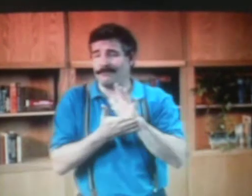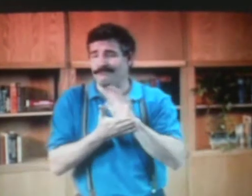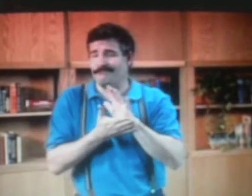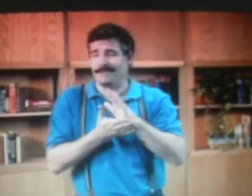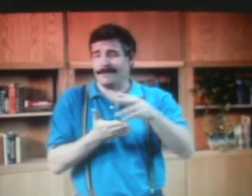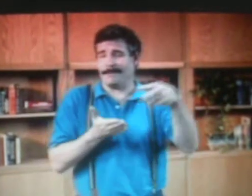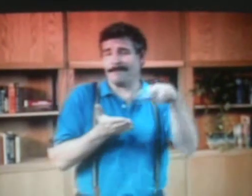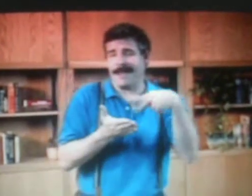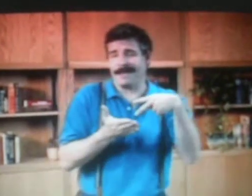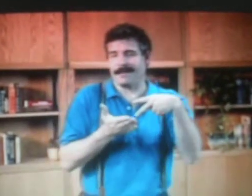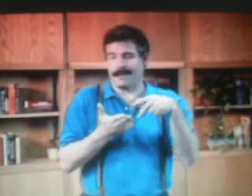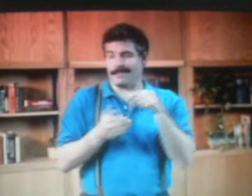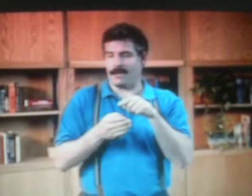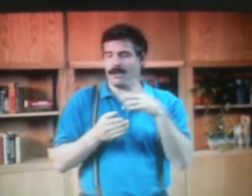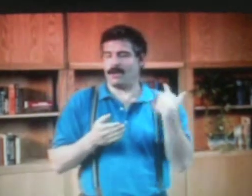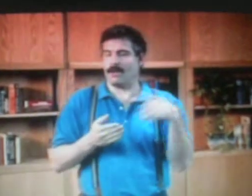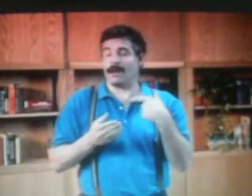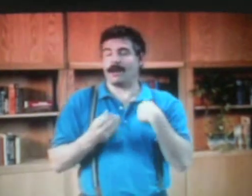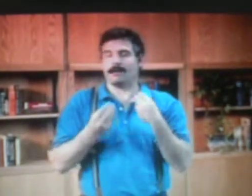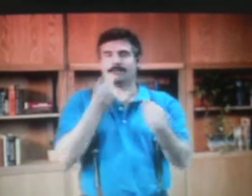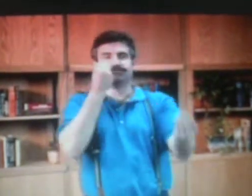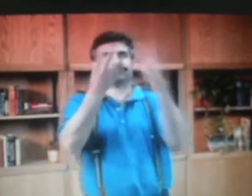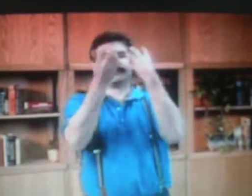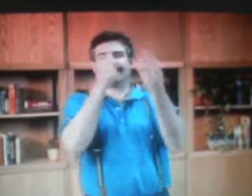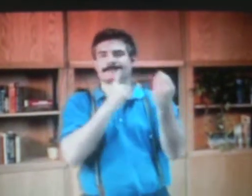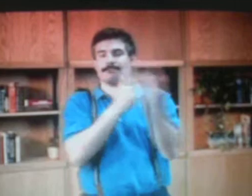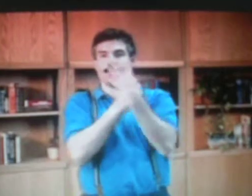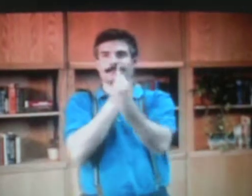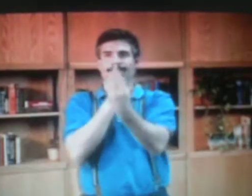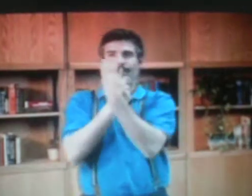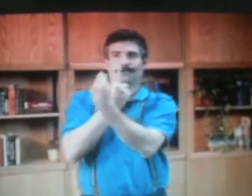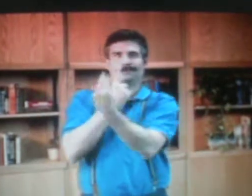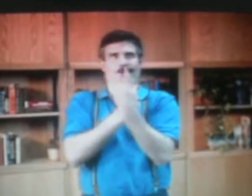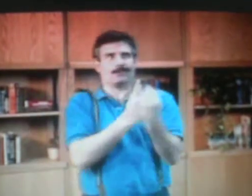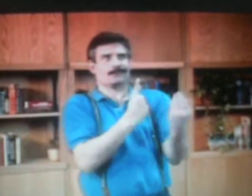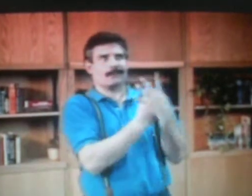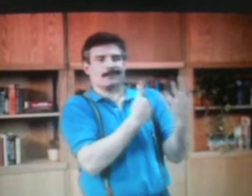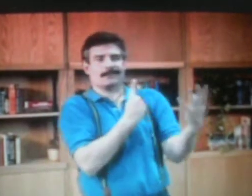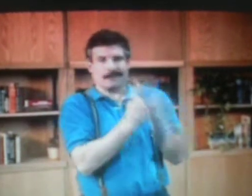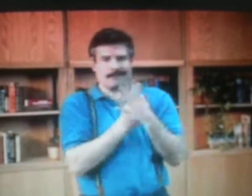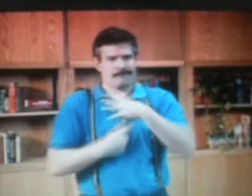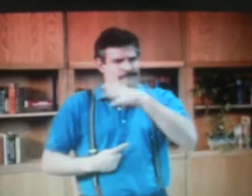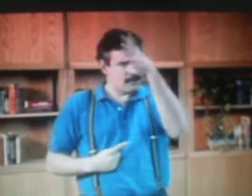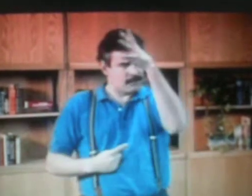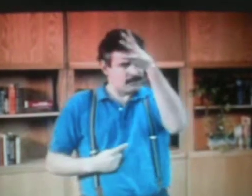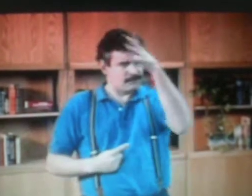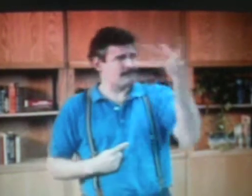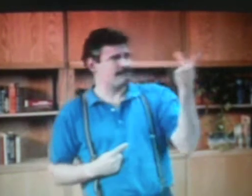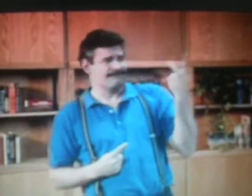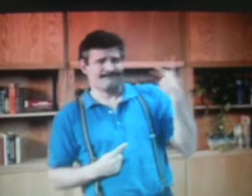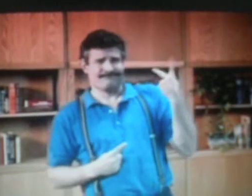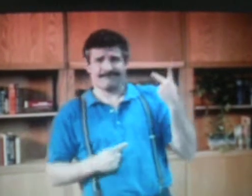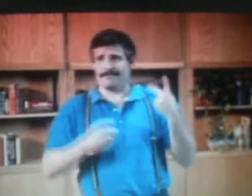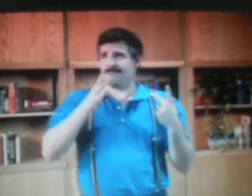Hollywood, galleries, movies, dance. Wow, I was so exposed to many things.